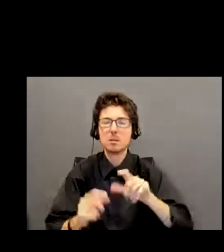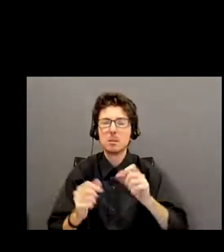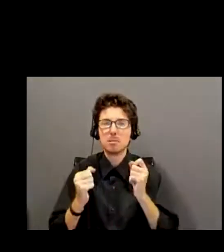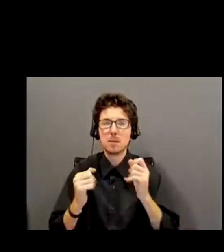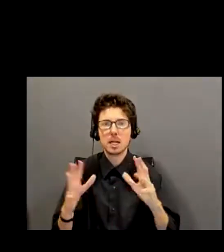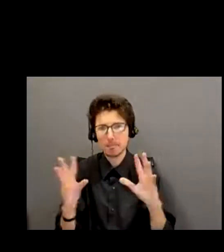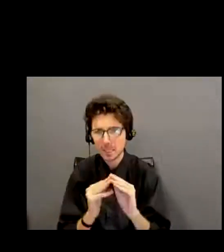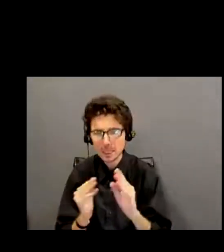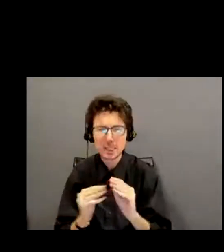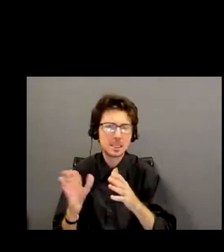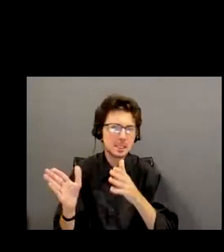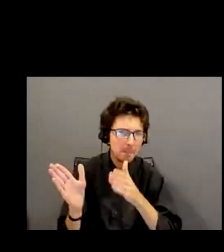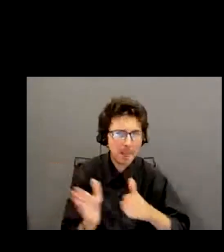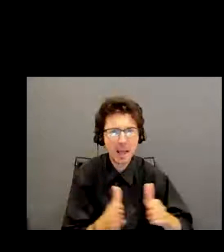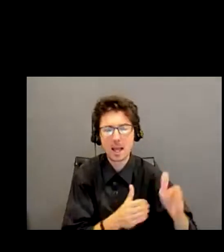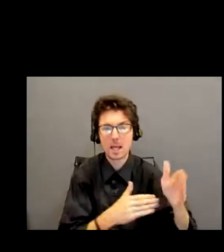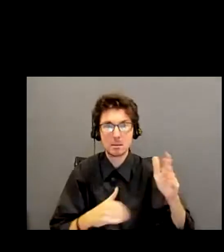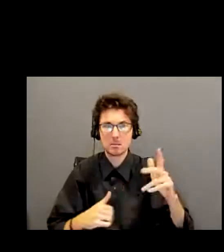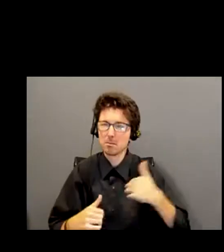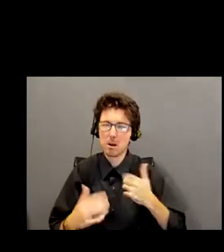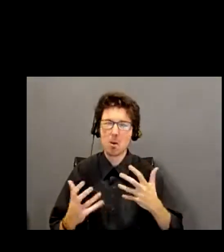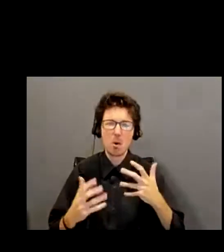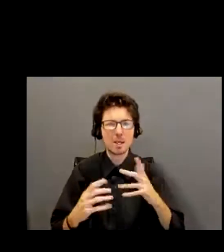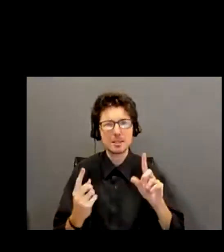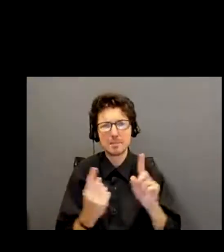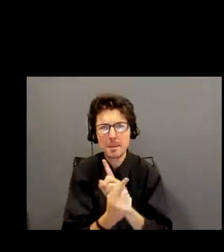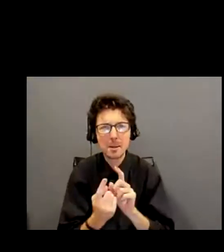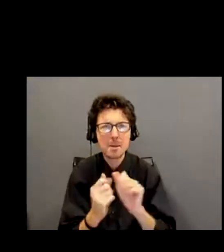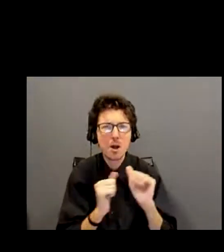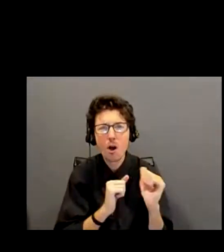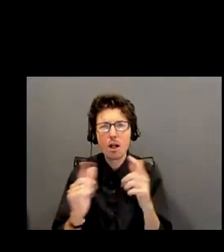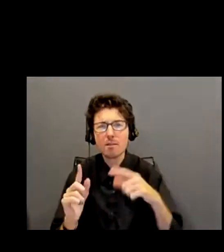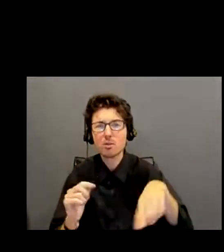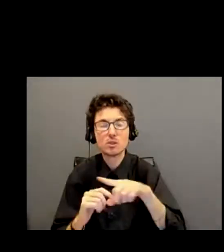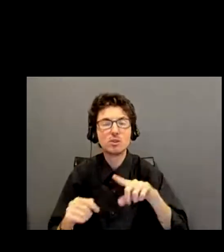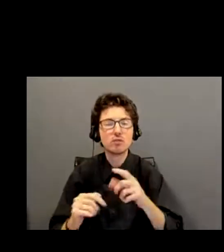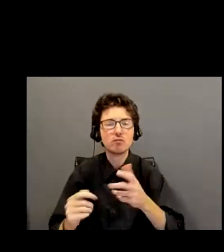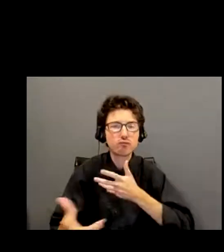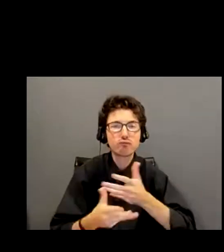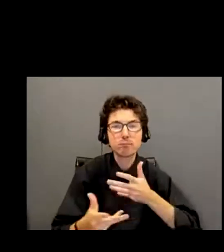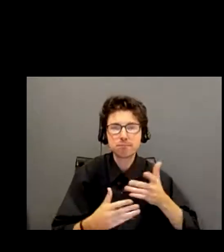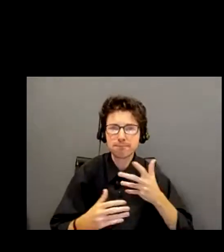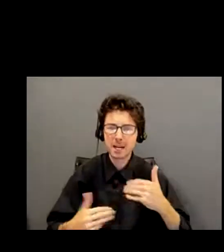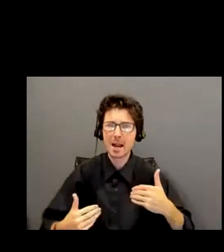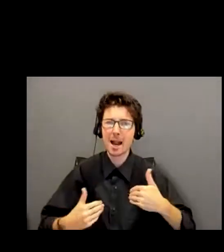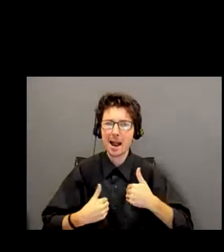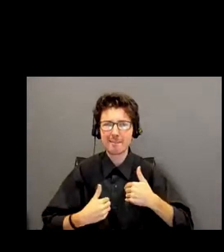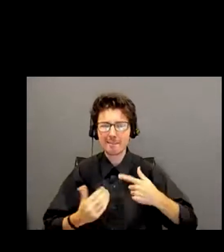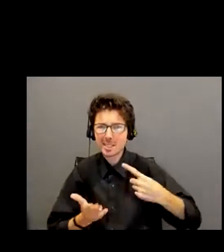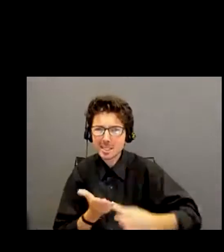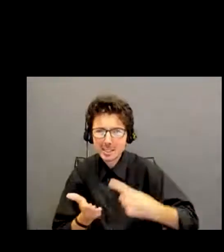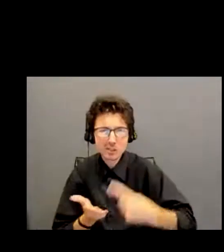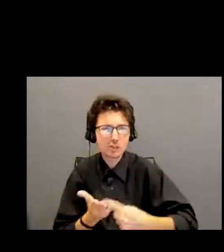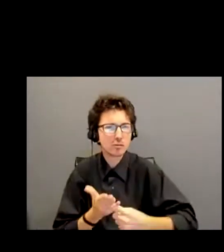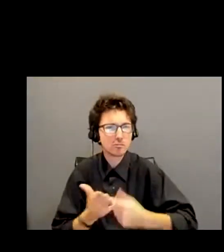utmost important to me to meet you and have a discussion with you to present my priorities and